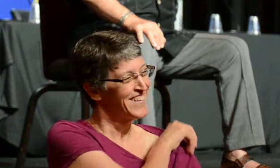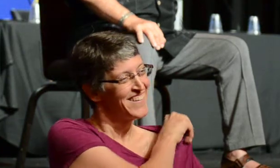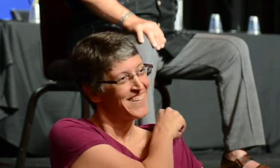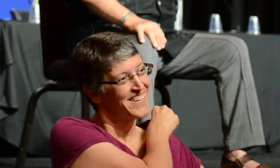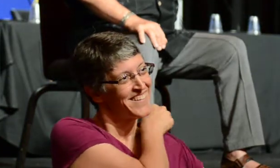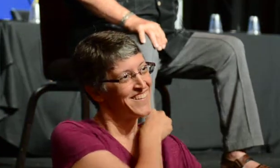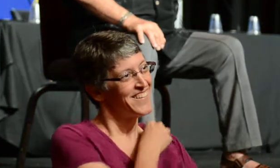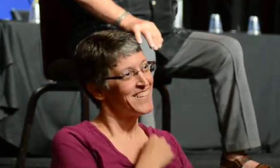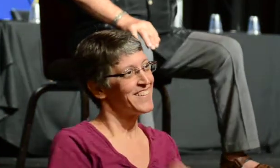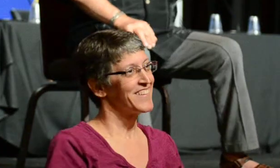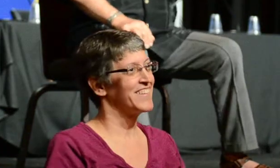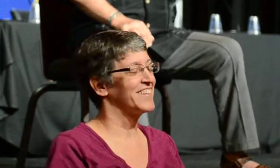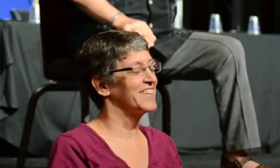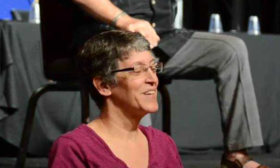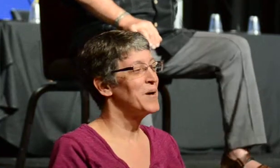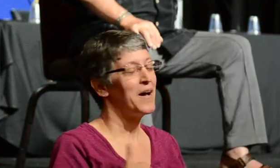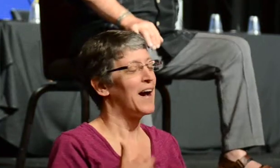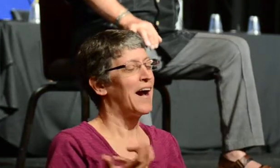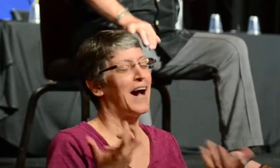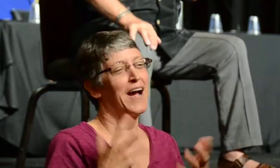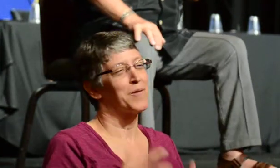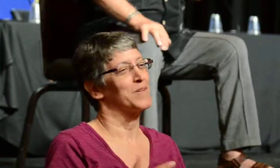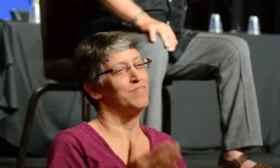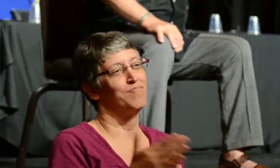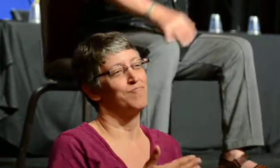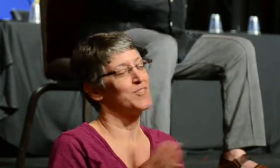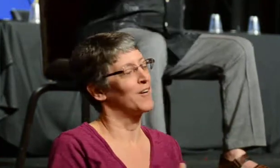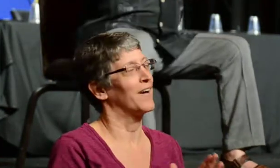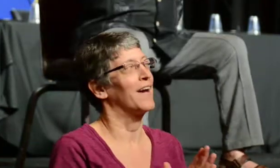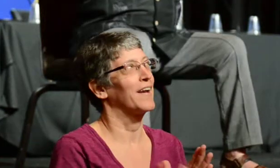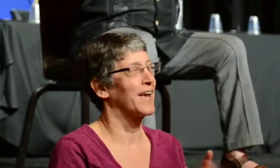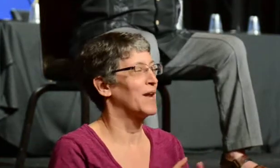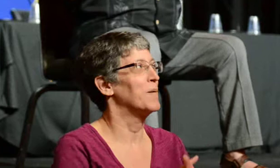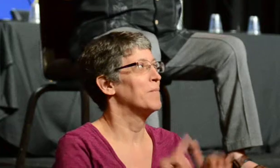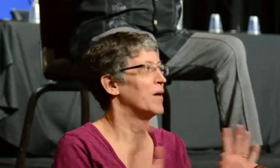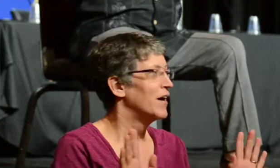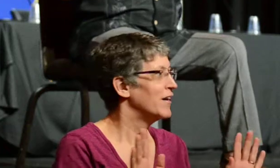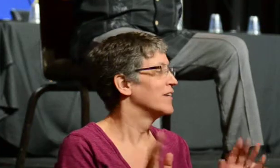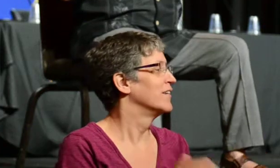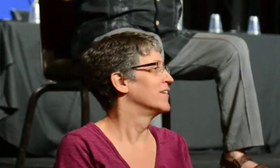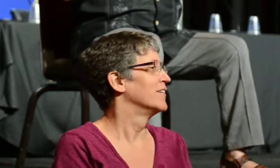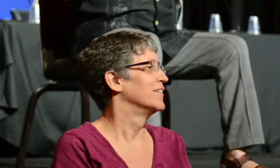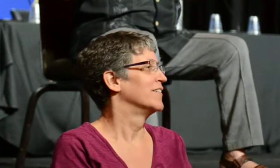So it was, well, I don't want to repeat that again. But